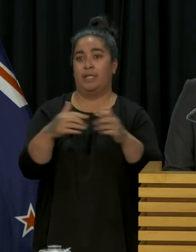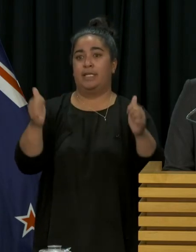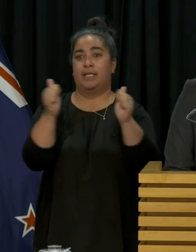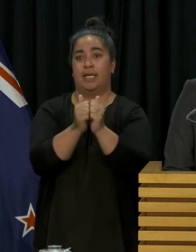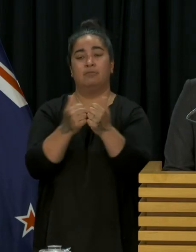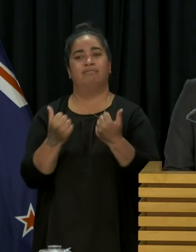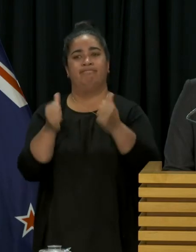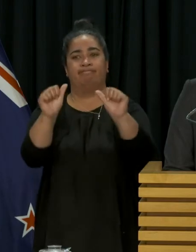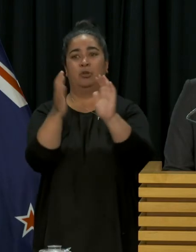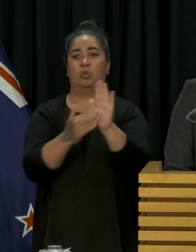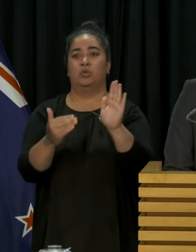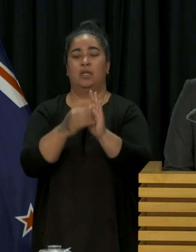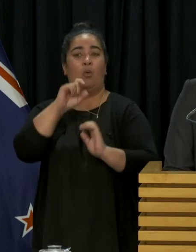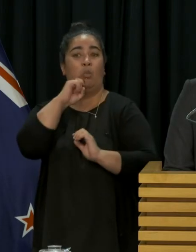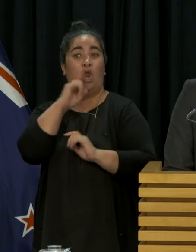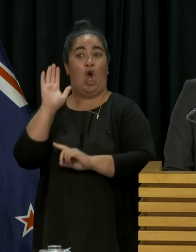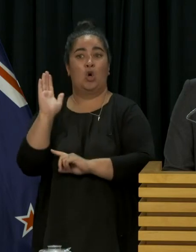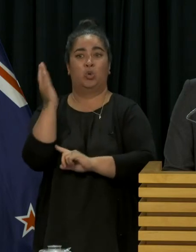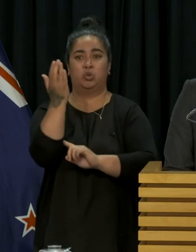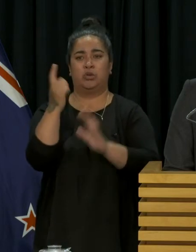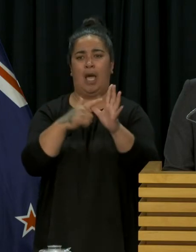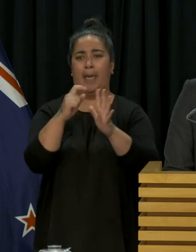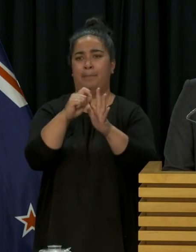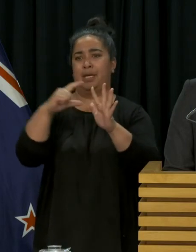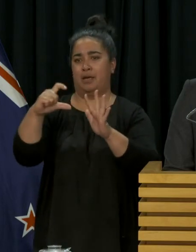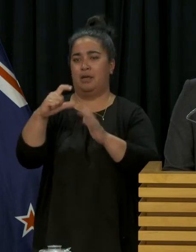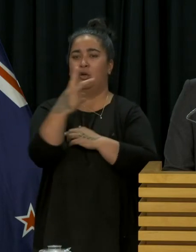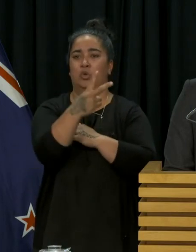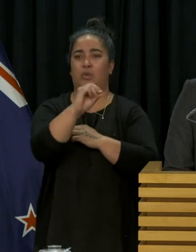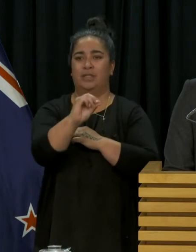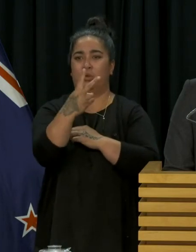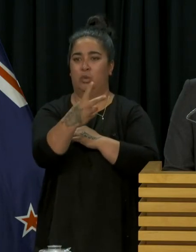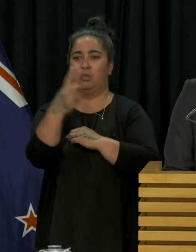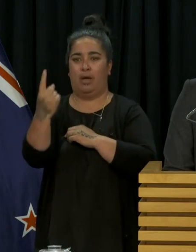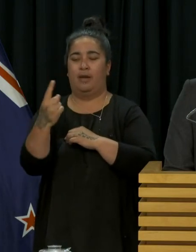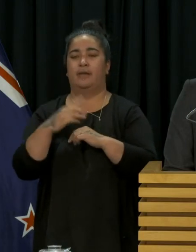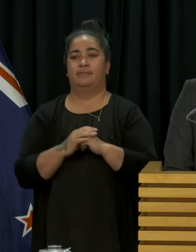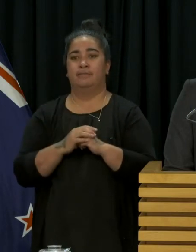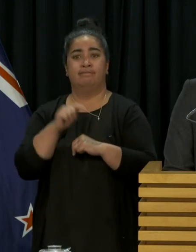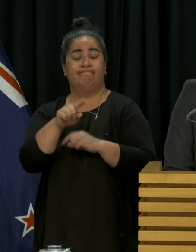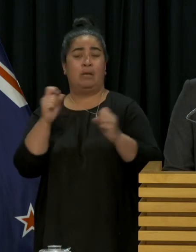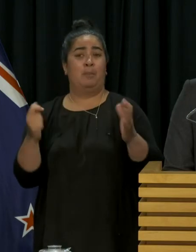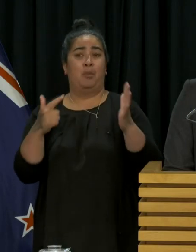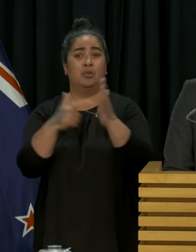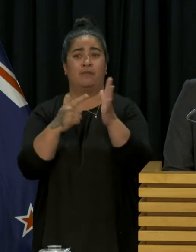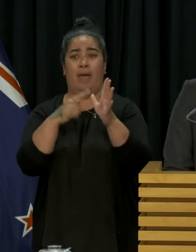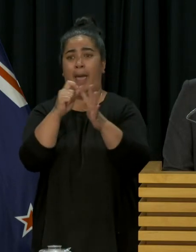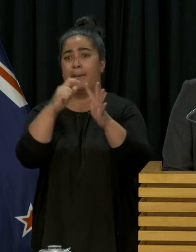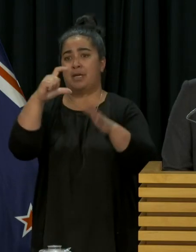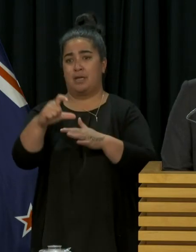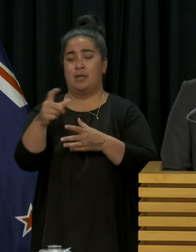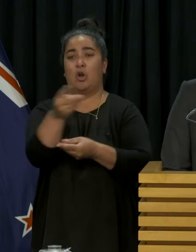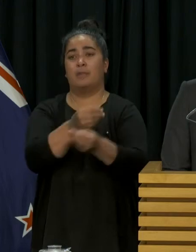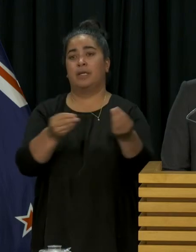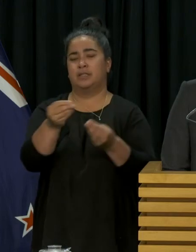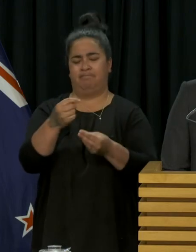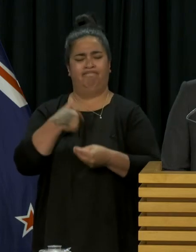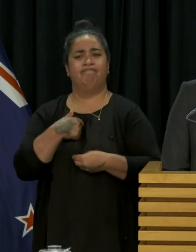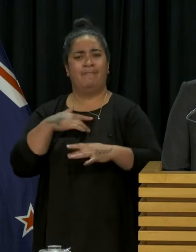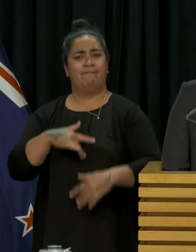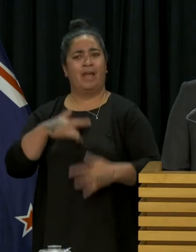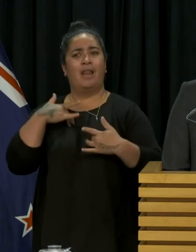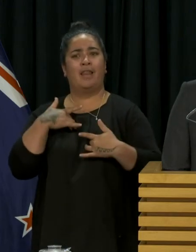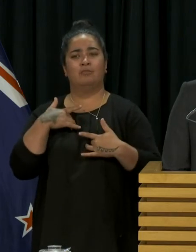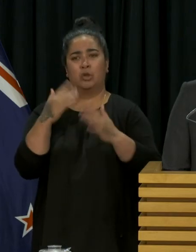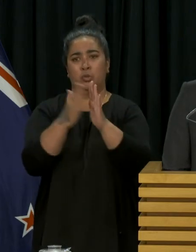of APEC 2021. This will be an incredibly important time for the APEC economies, and I believe that New Zealand can play an